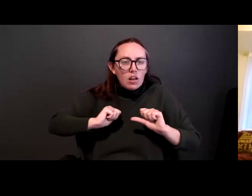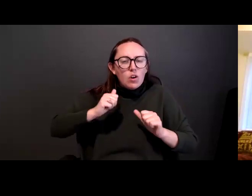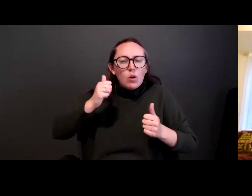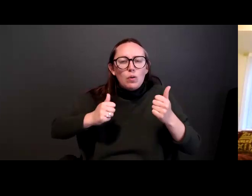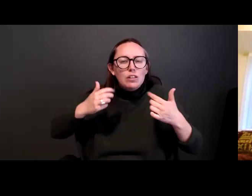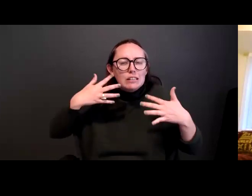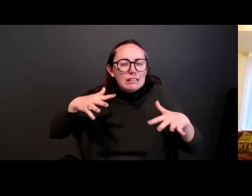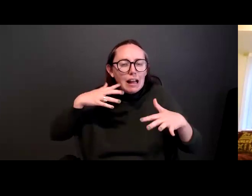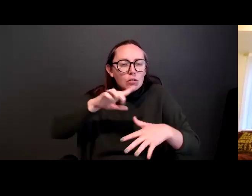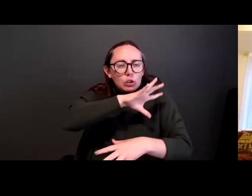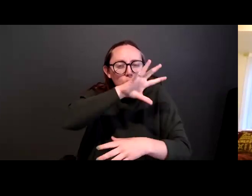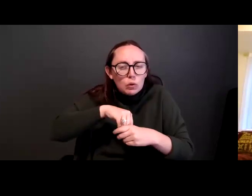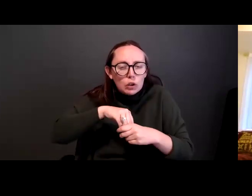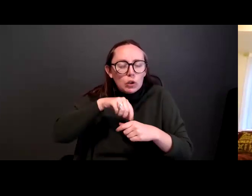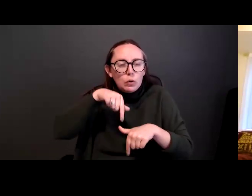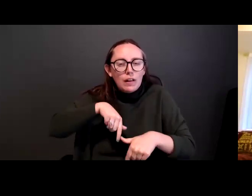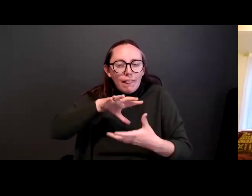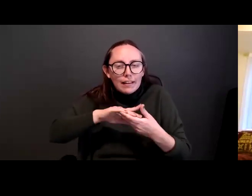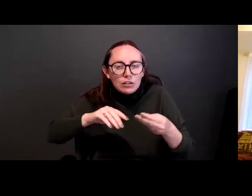what sounds would there be?